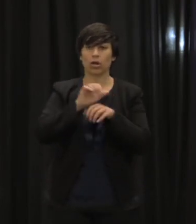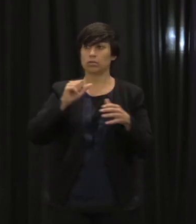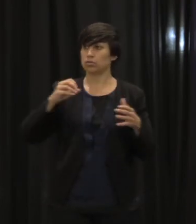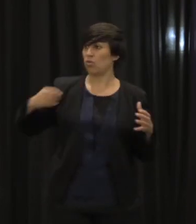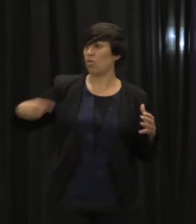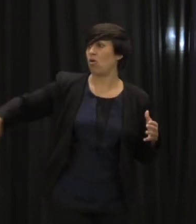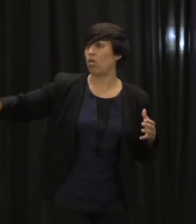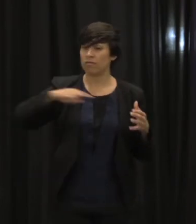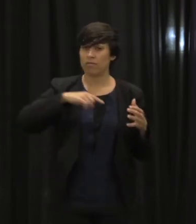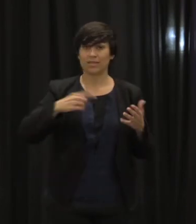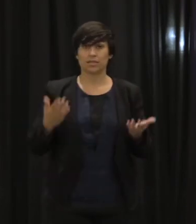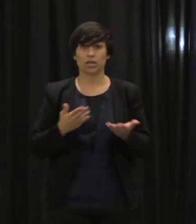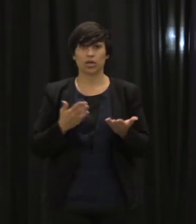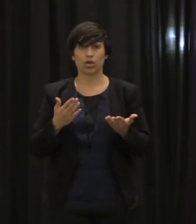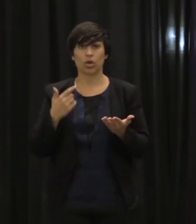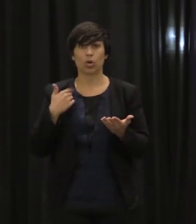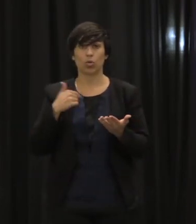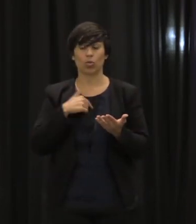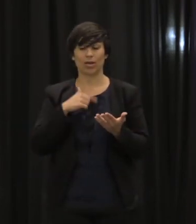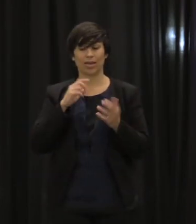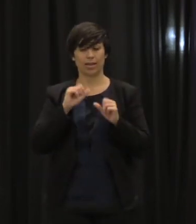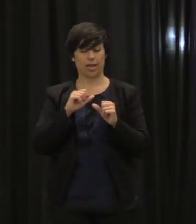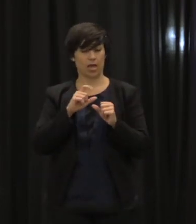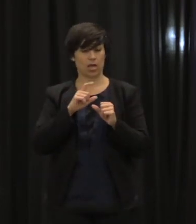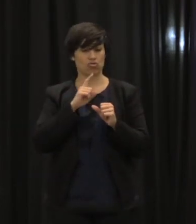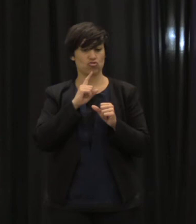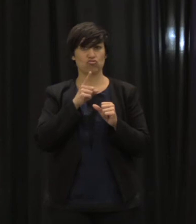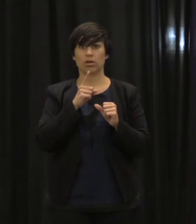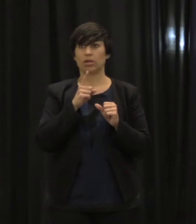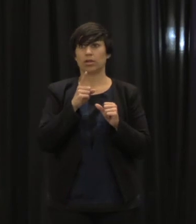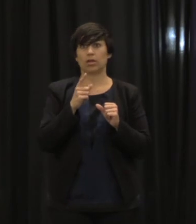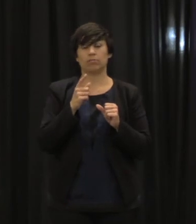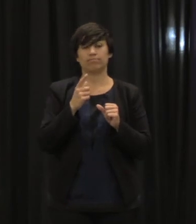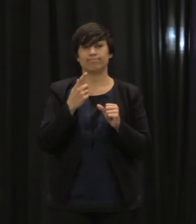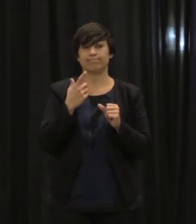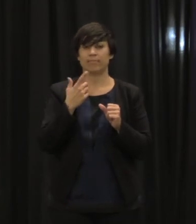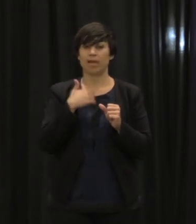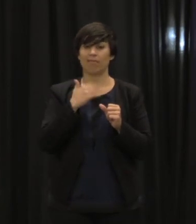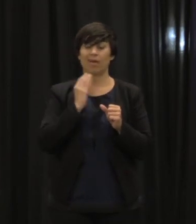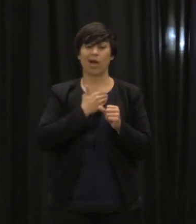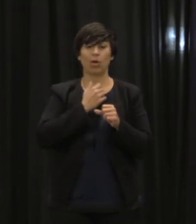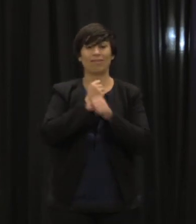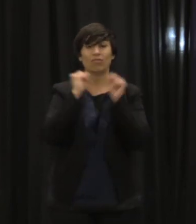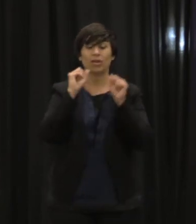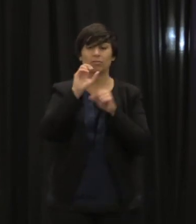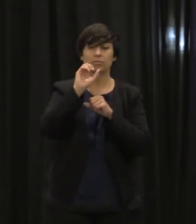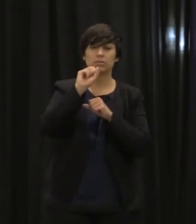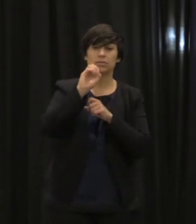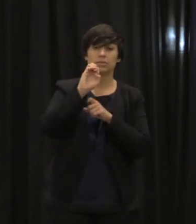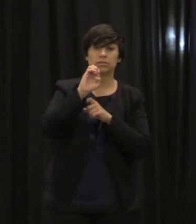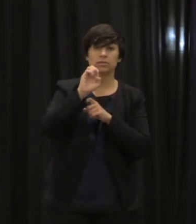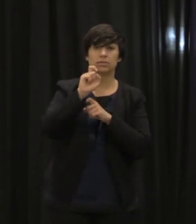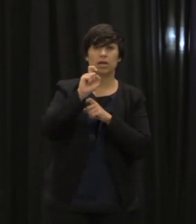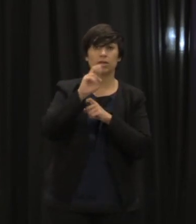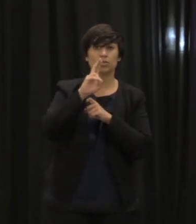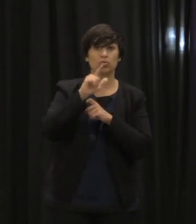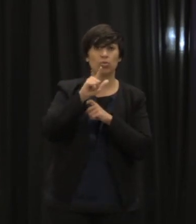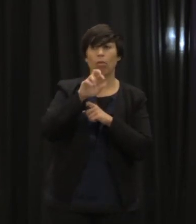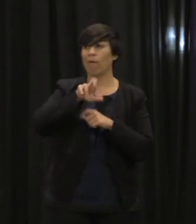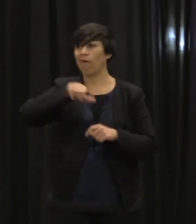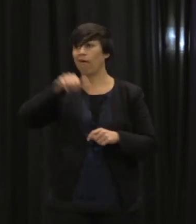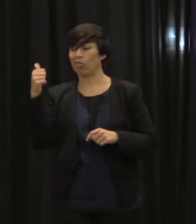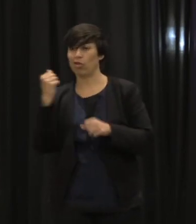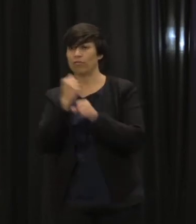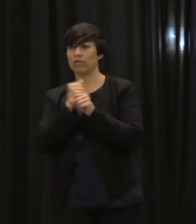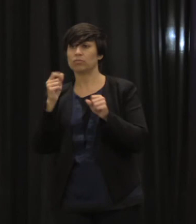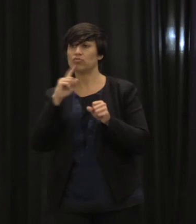this room can exercise our freedoms, sexual or otherwise, to be who we are, to go where we